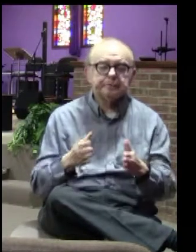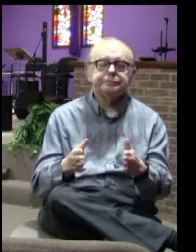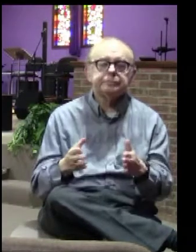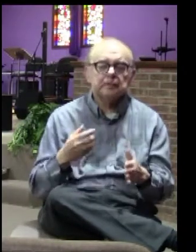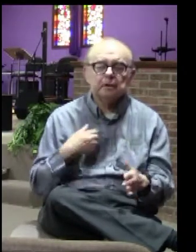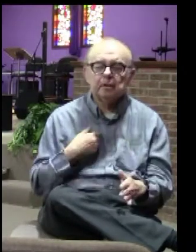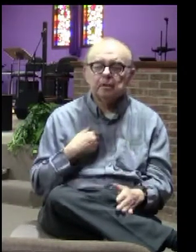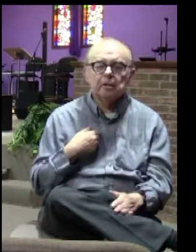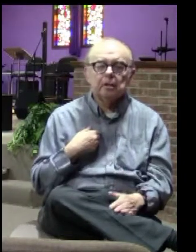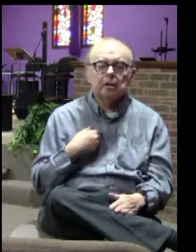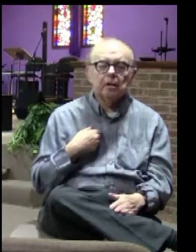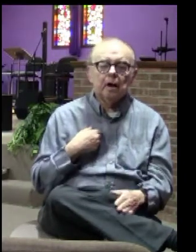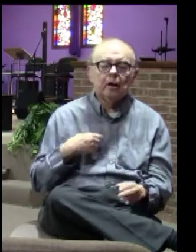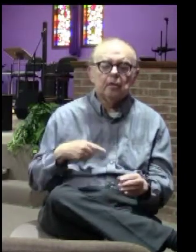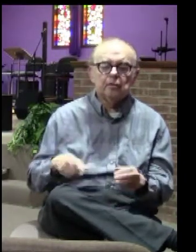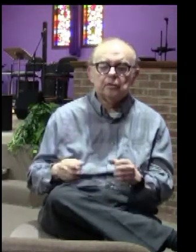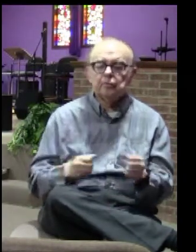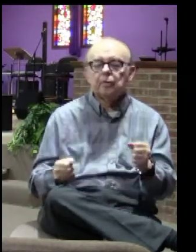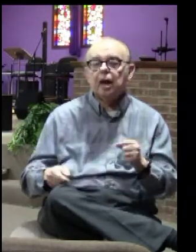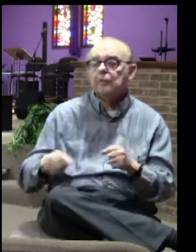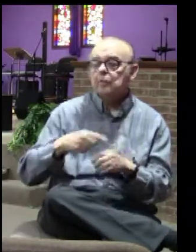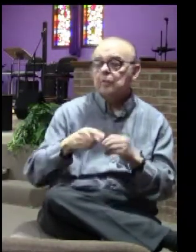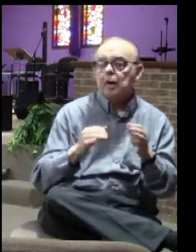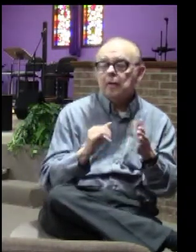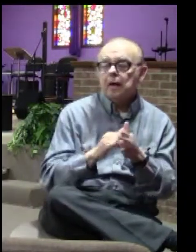so I'll just drive around it.